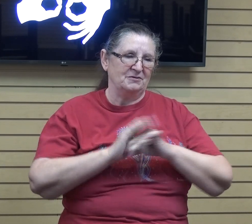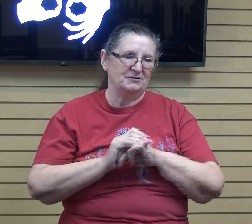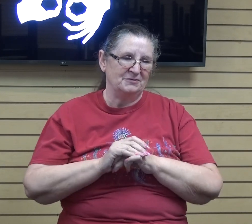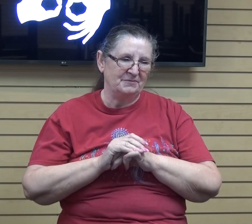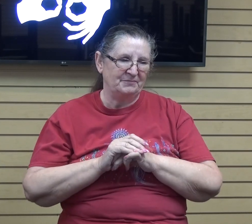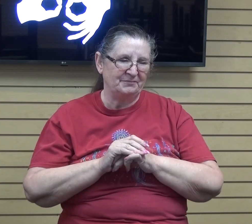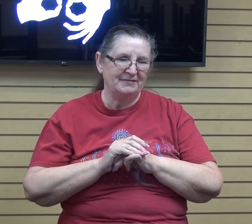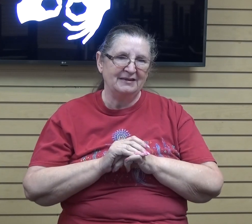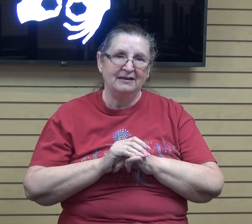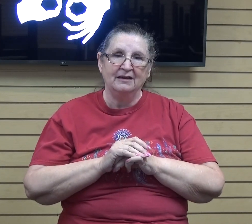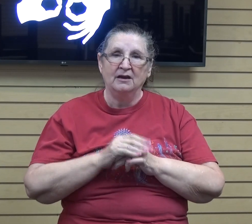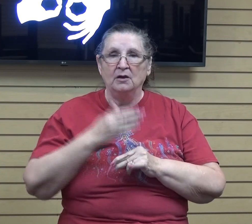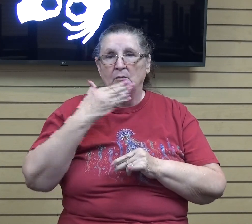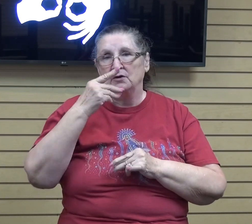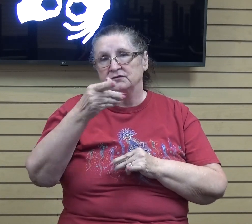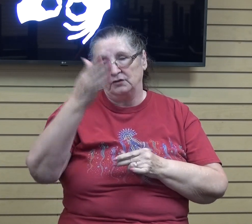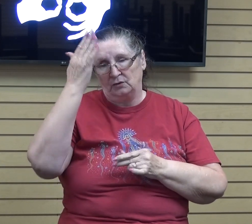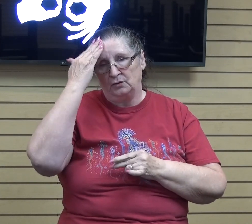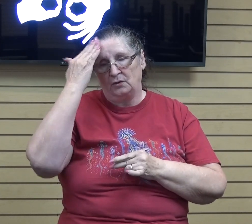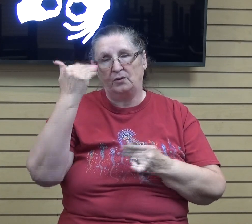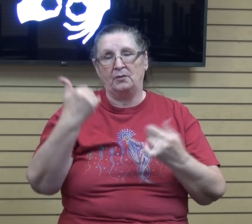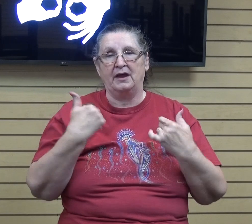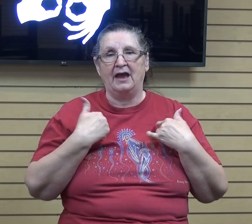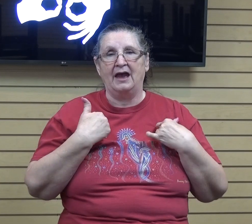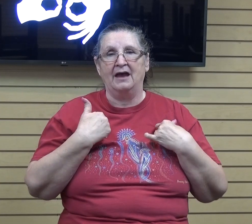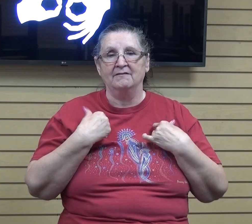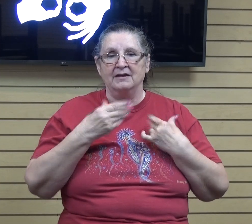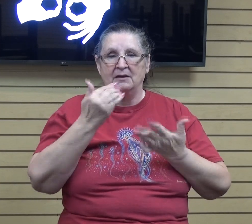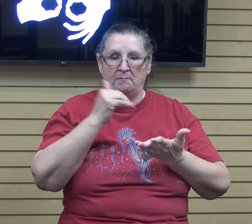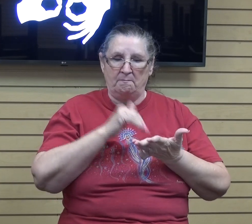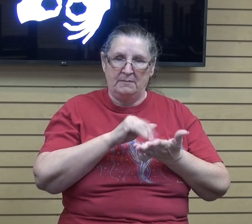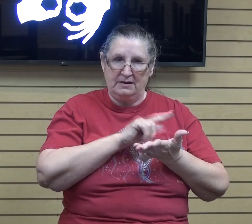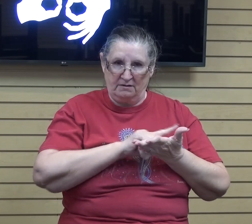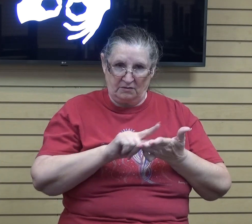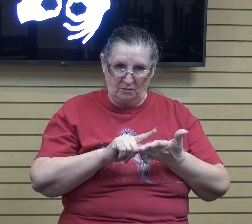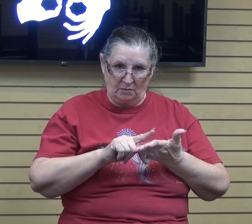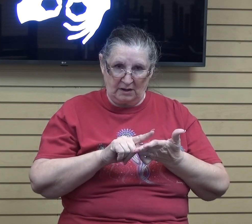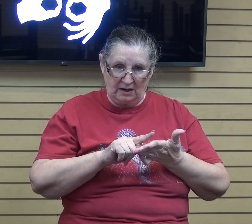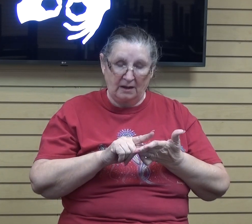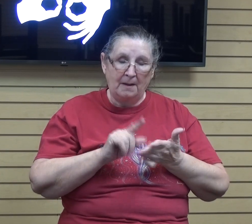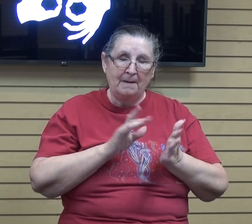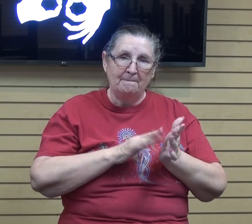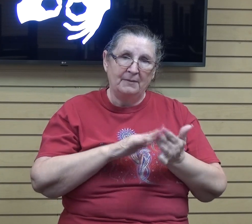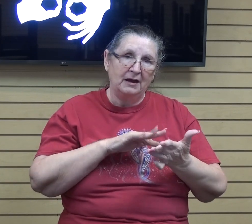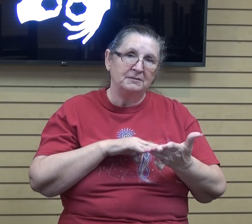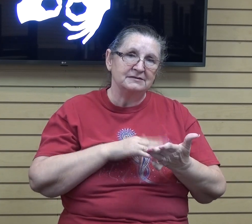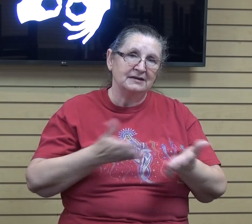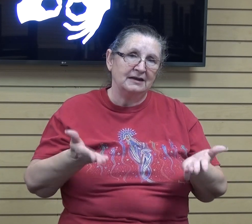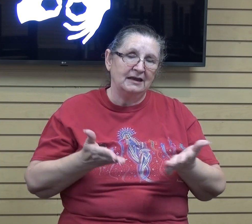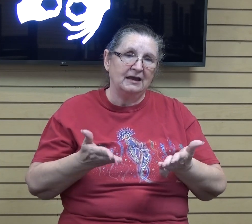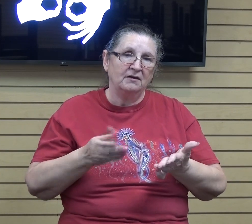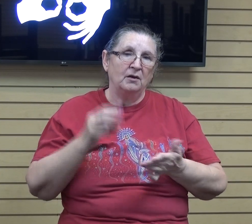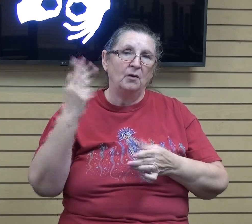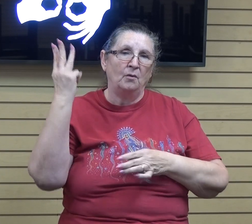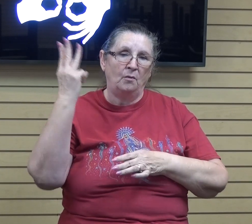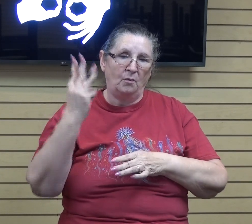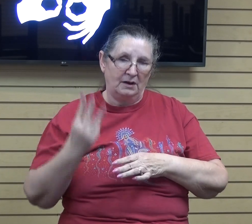As most of you guys know, we have a midweek Bible study here at the church every Wednesday night. We call